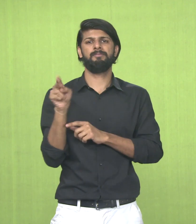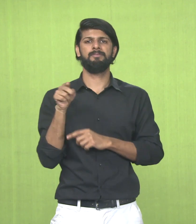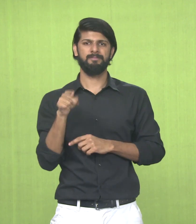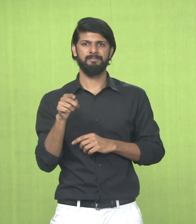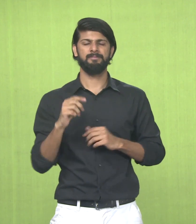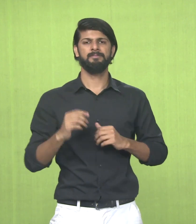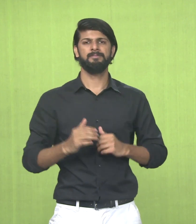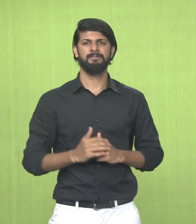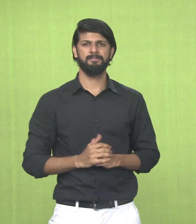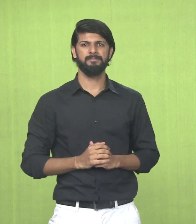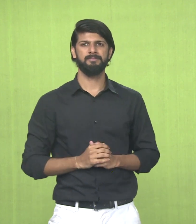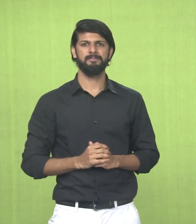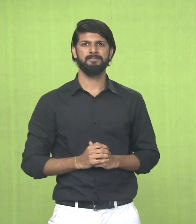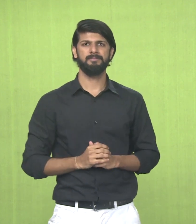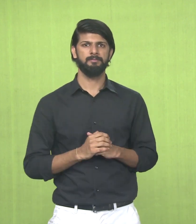or a khartal.